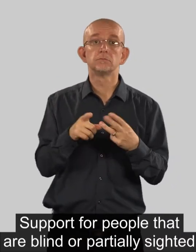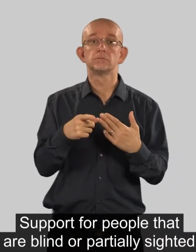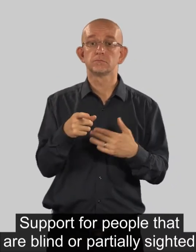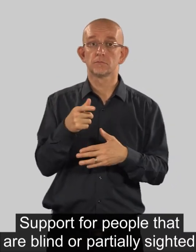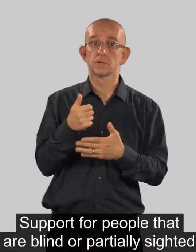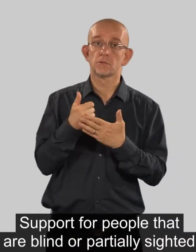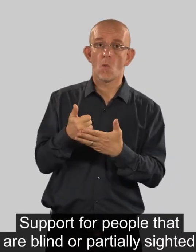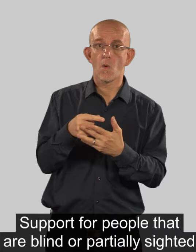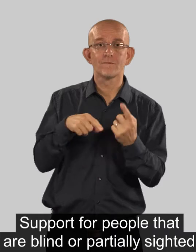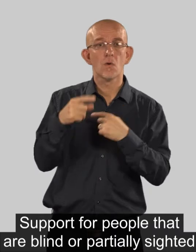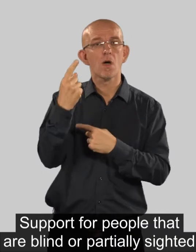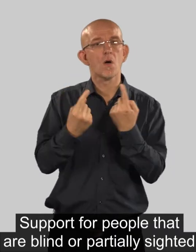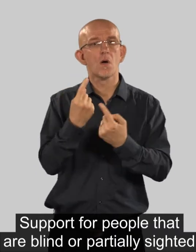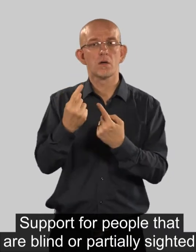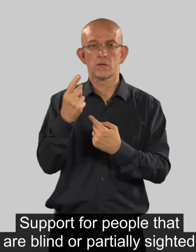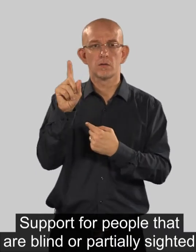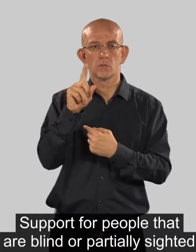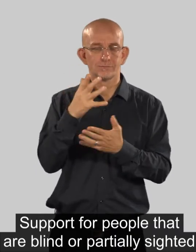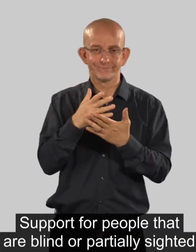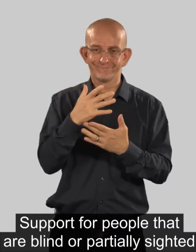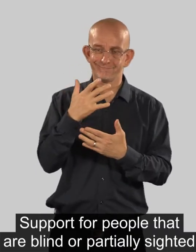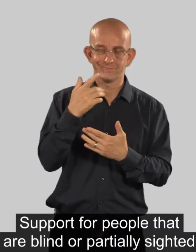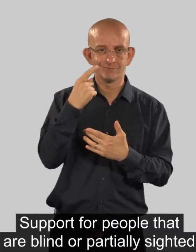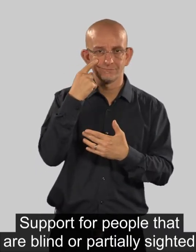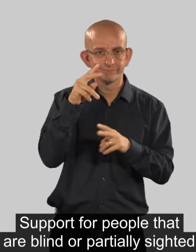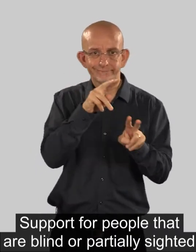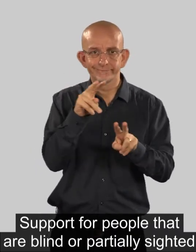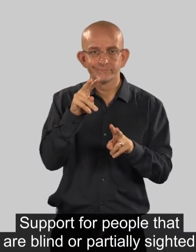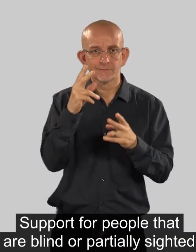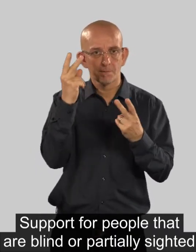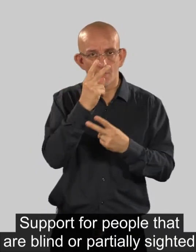support for people that are blind or partially sighted when they go to vote.